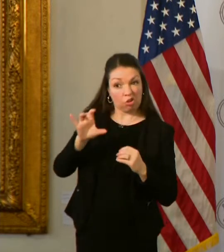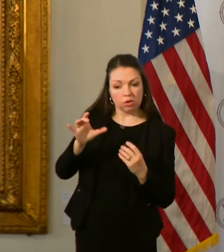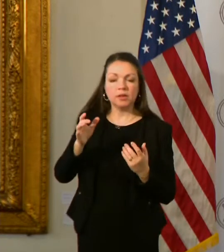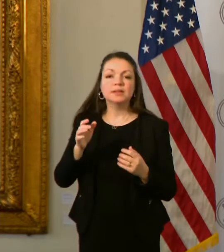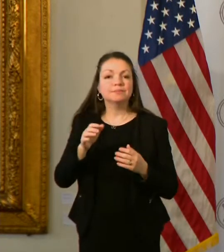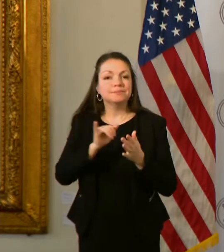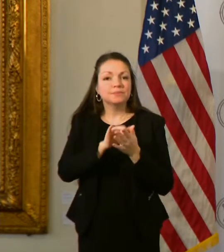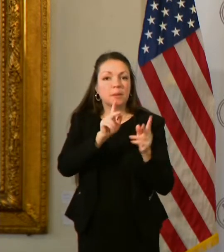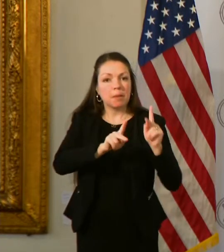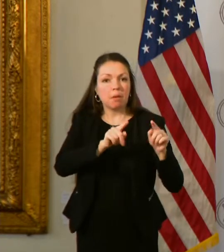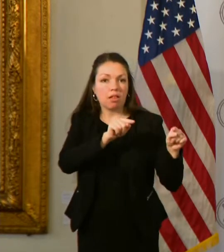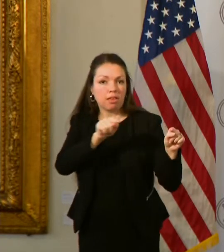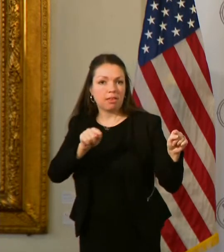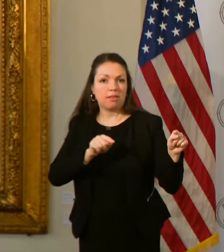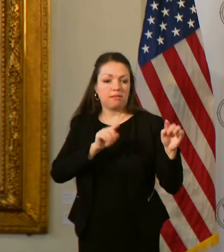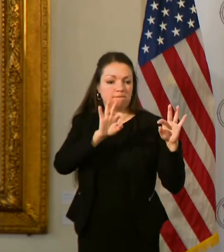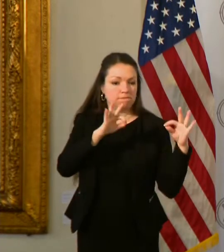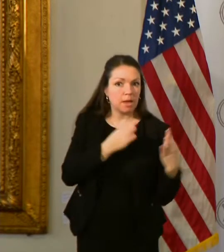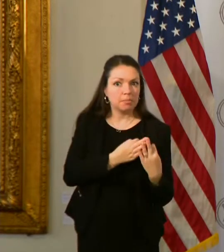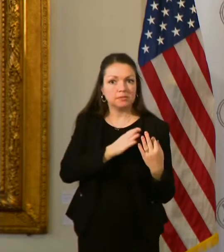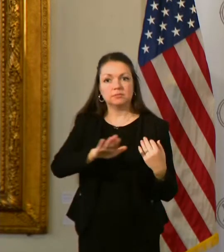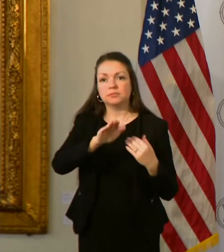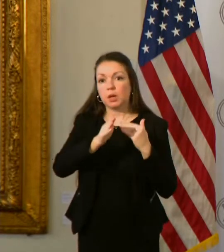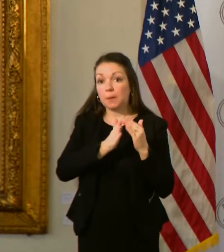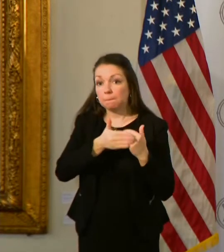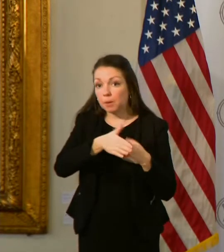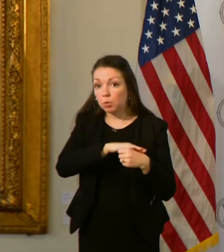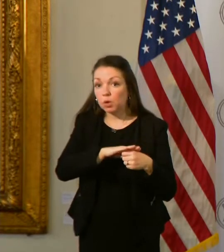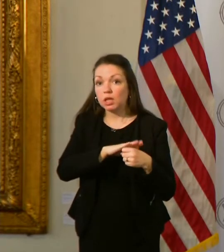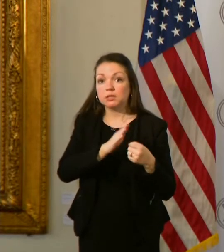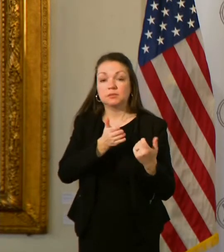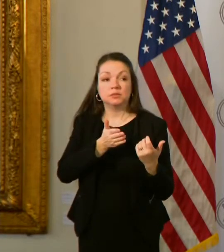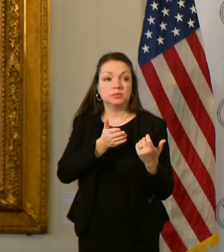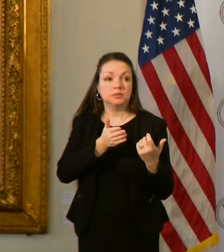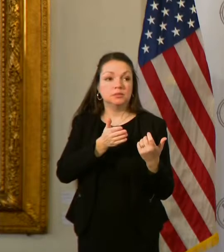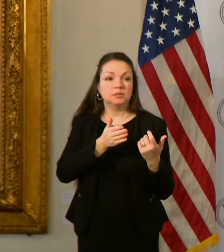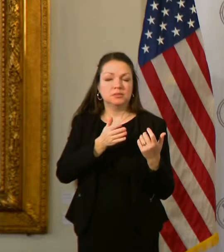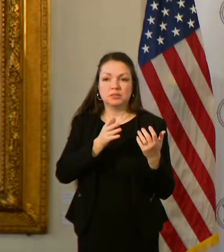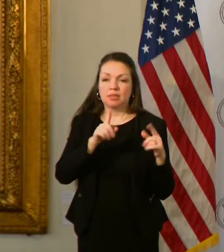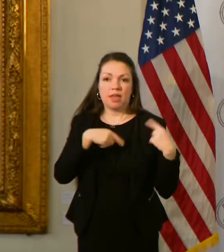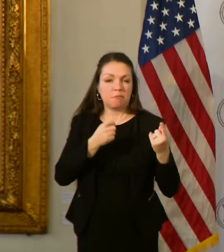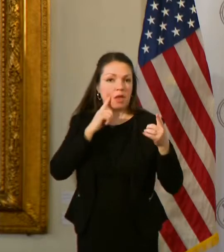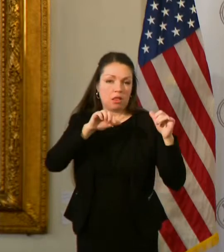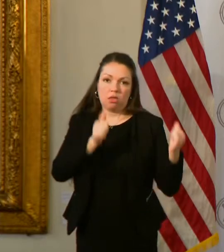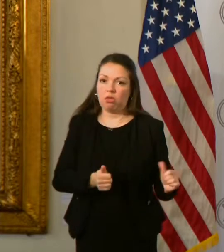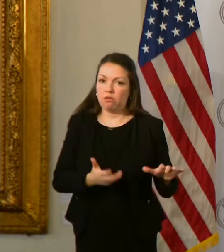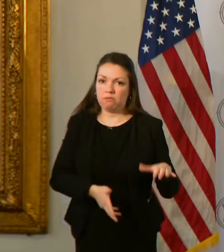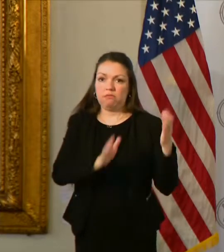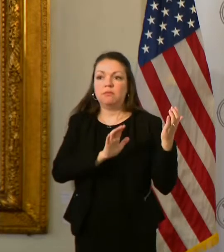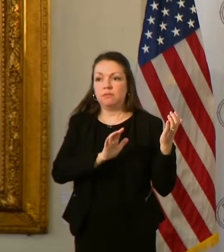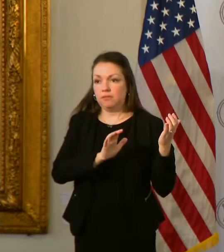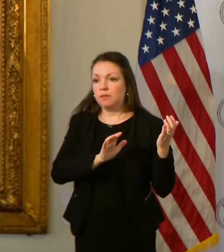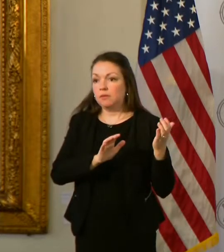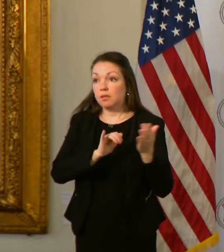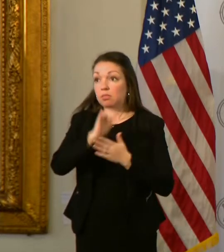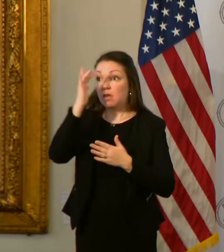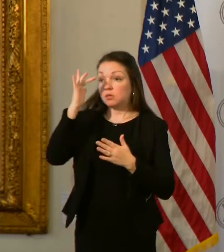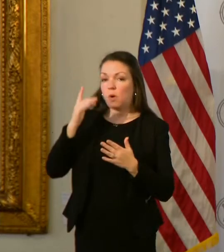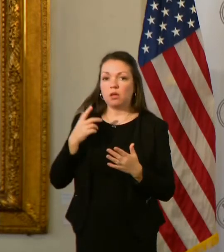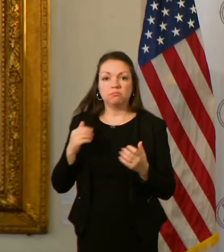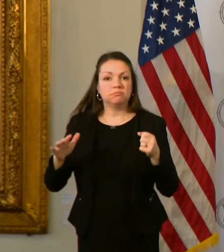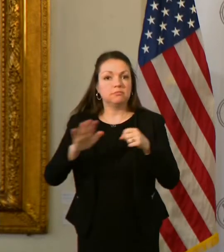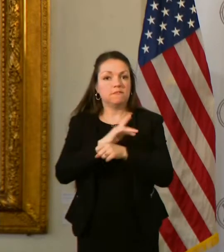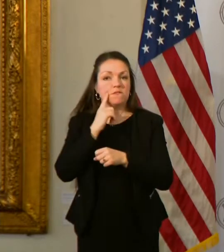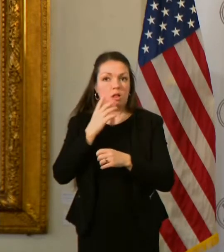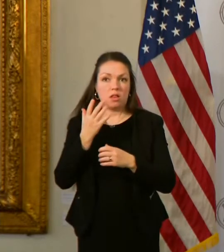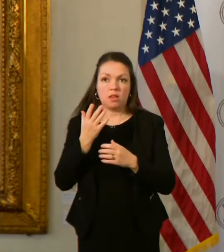are communities that have been devastated by this. And this is why we must put the full force